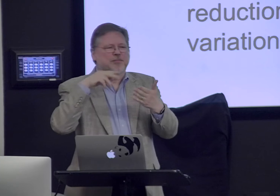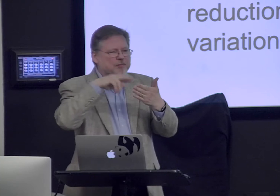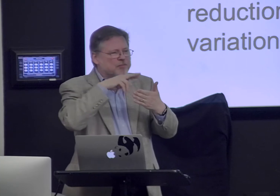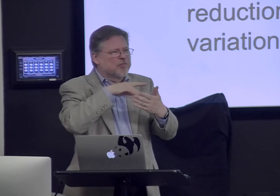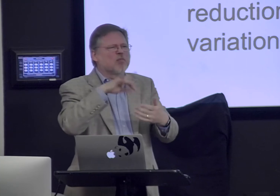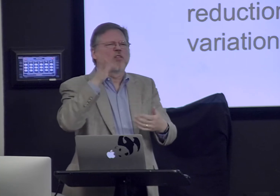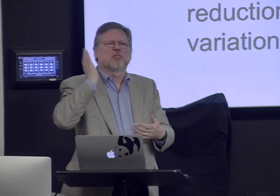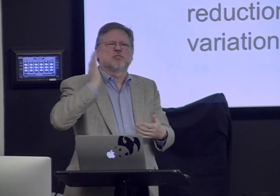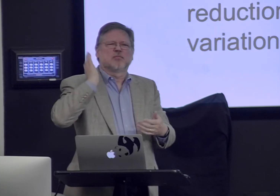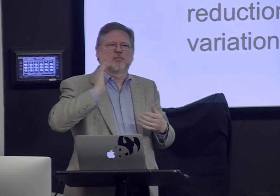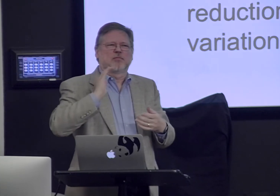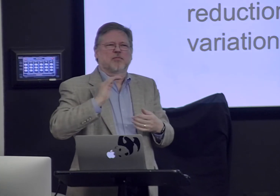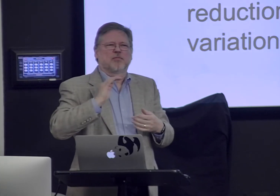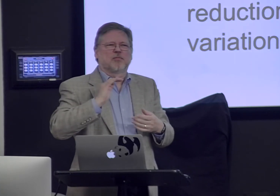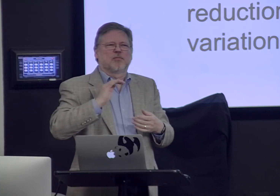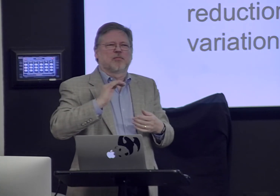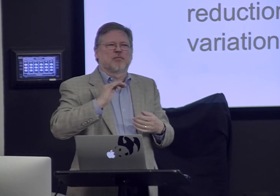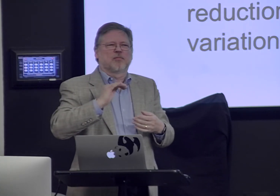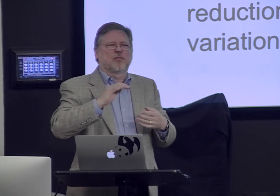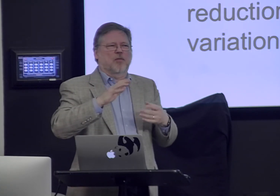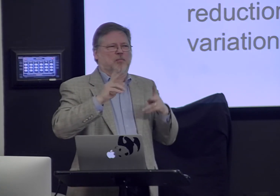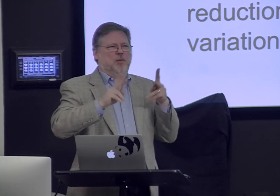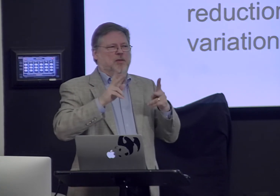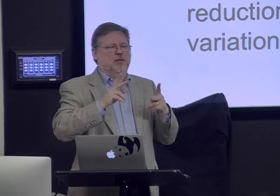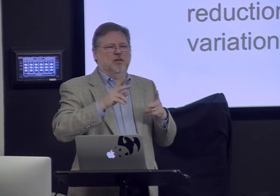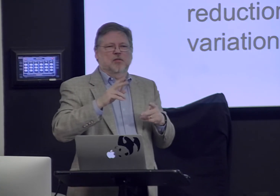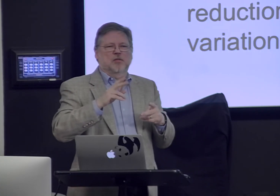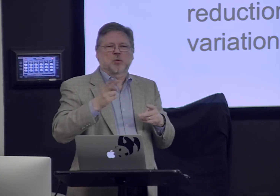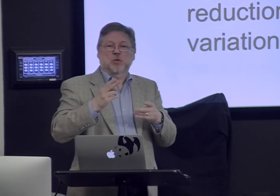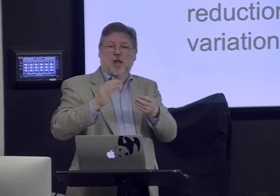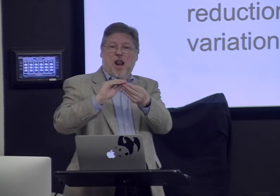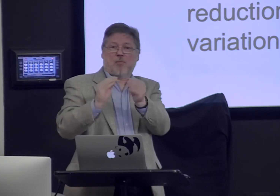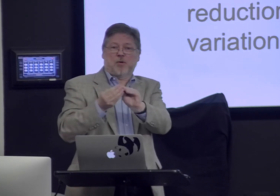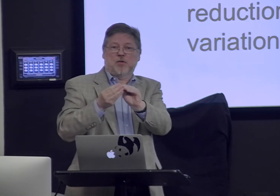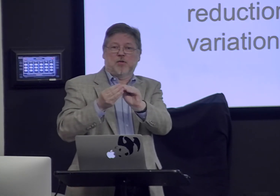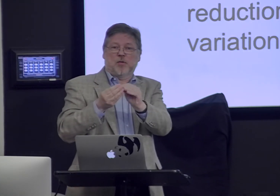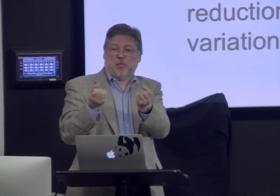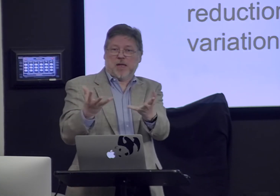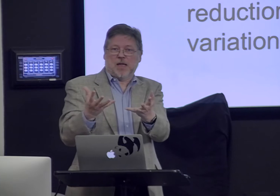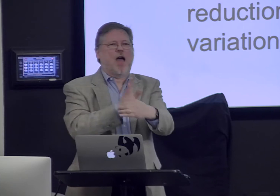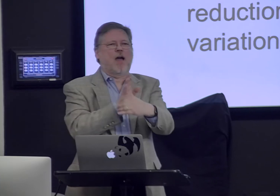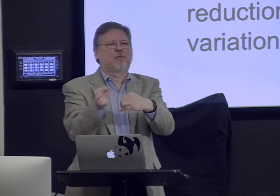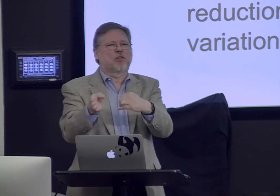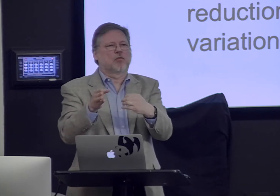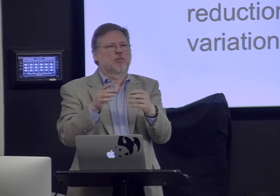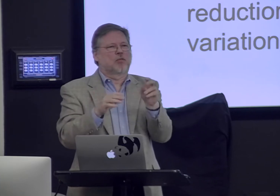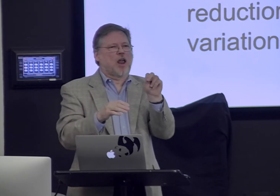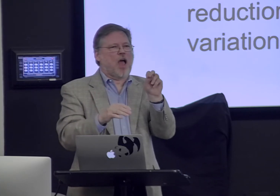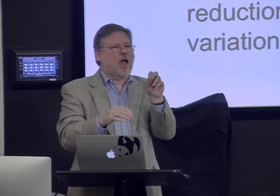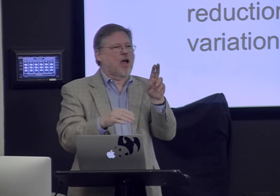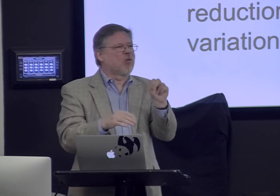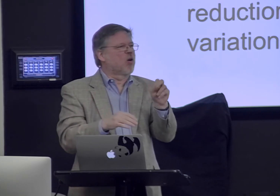some variation in how each of these are produced. And I found in doing this historical